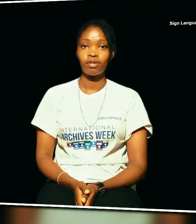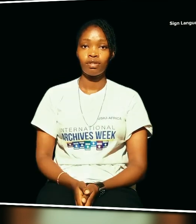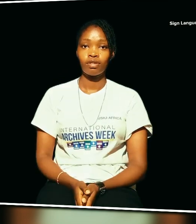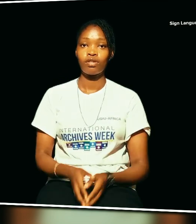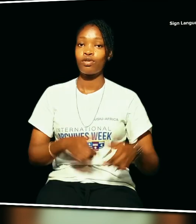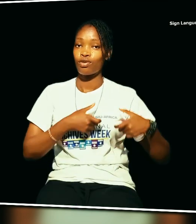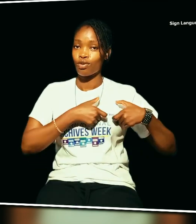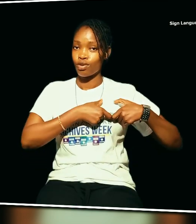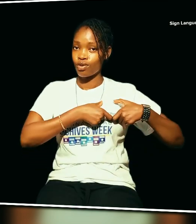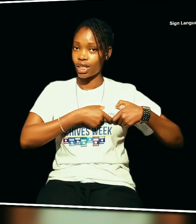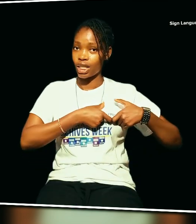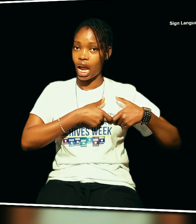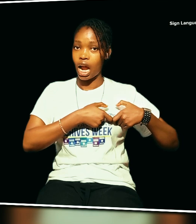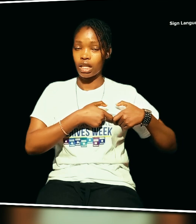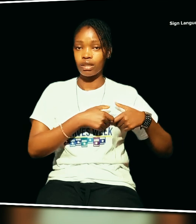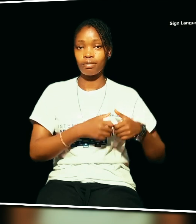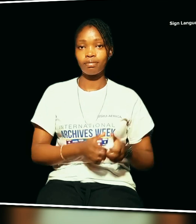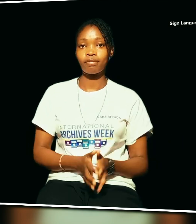Sweetheart.